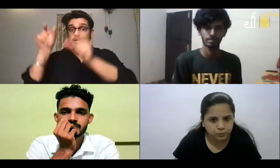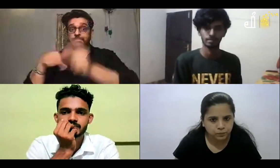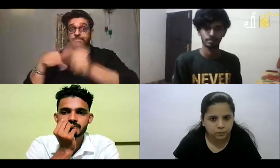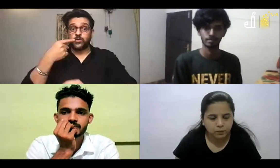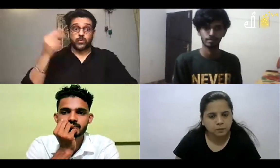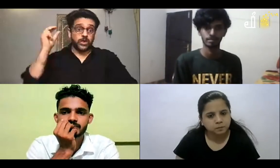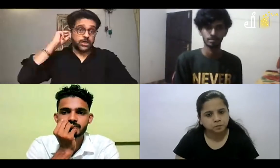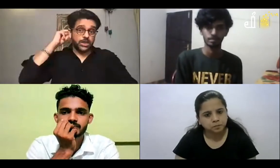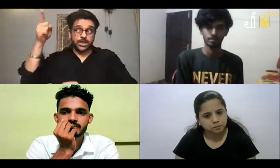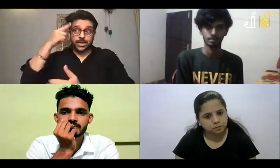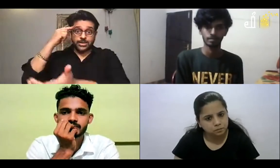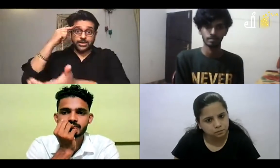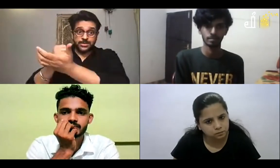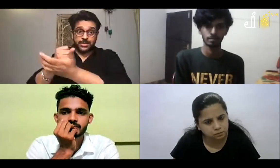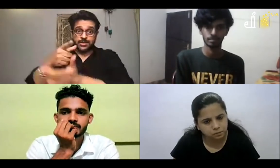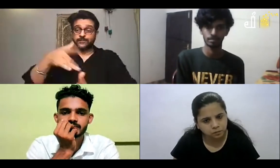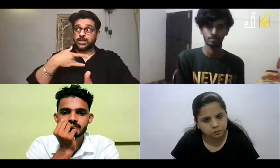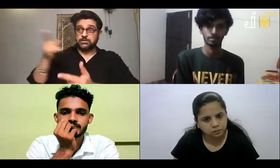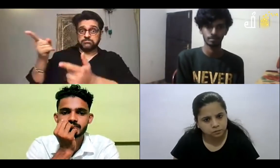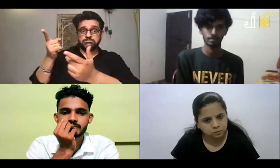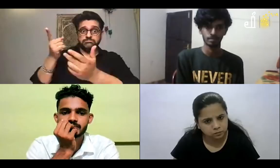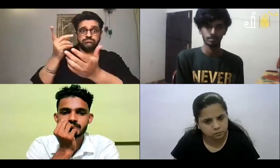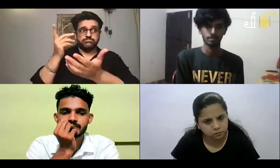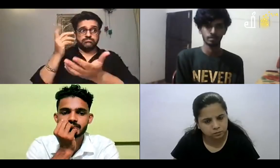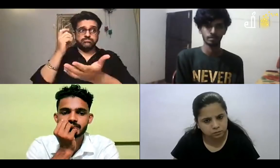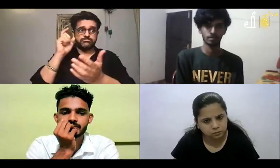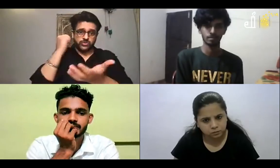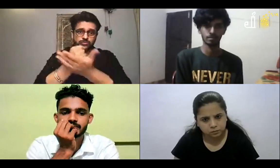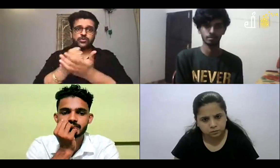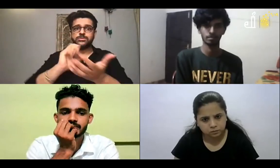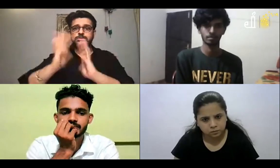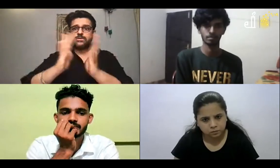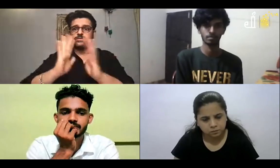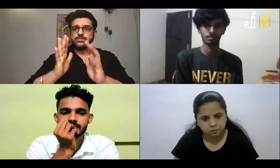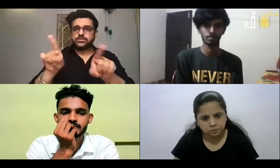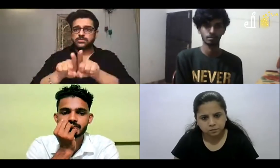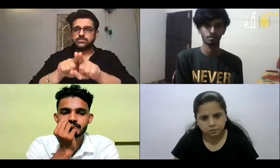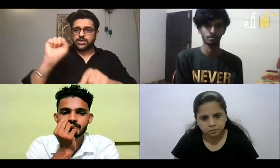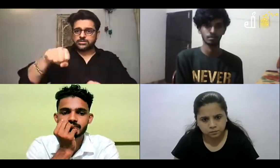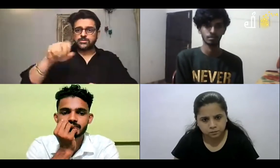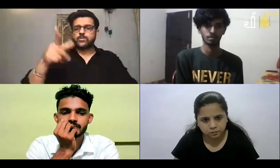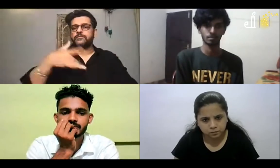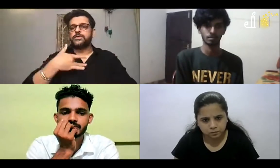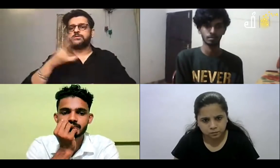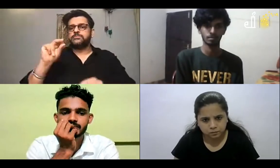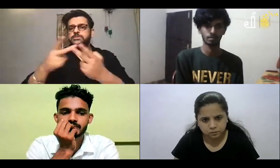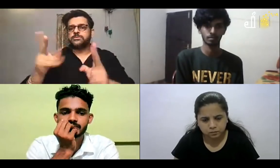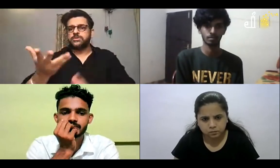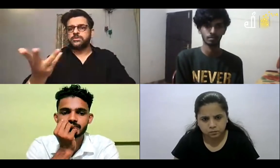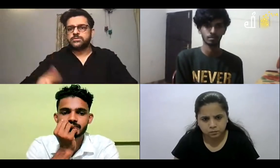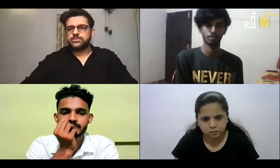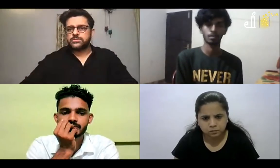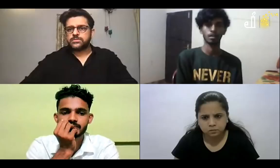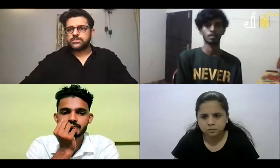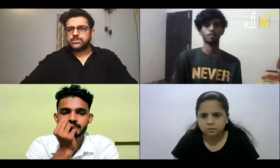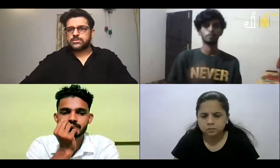So you feel that people should decide that, that there should be sign language at the same time